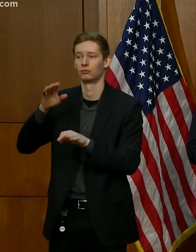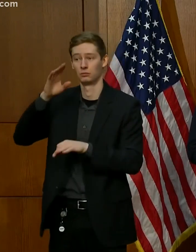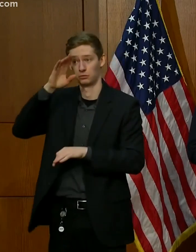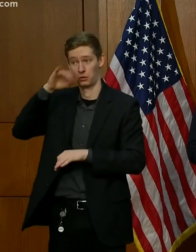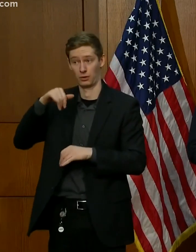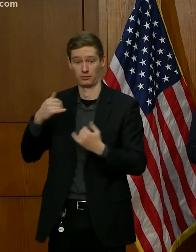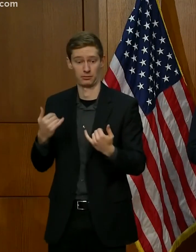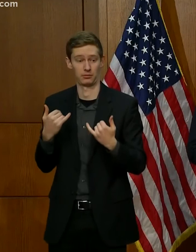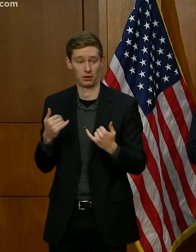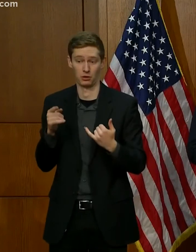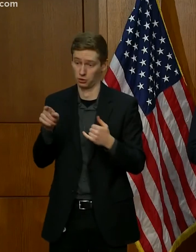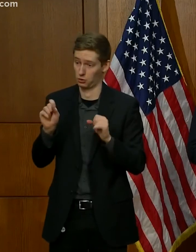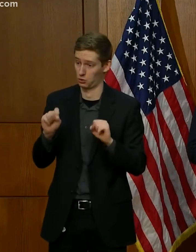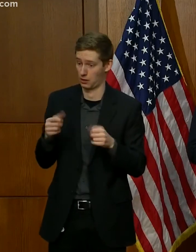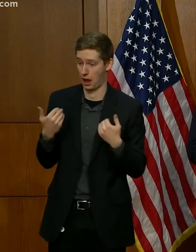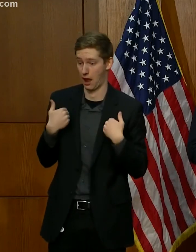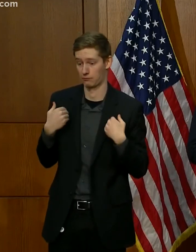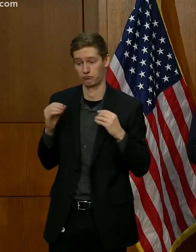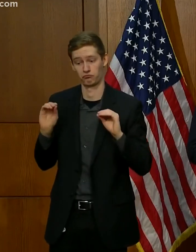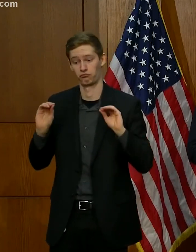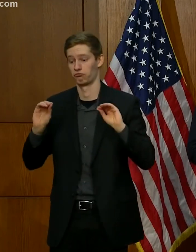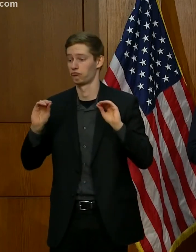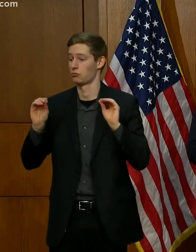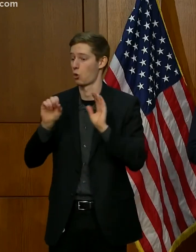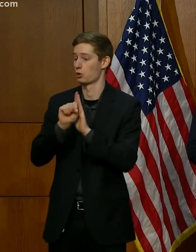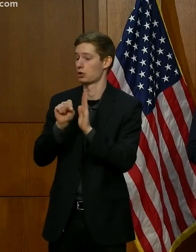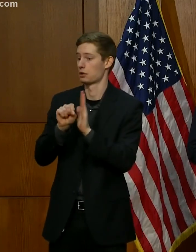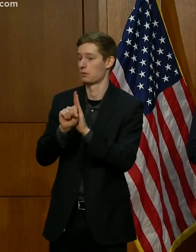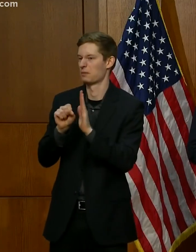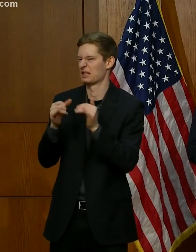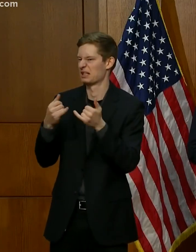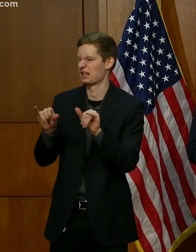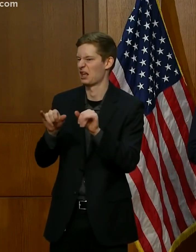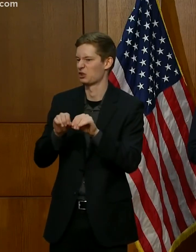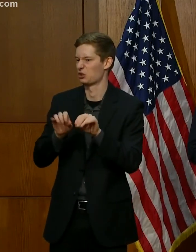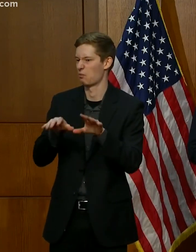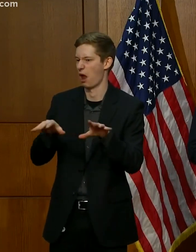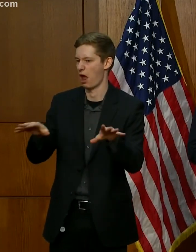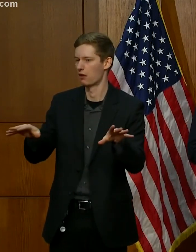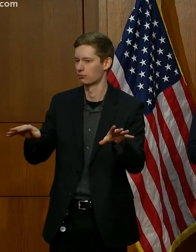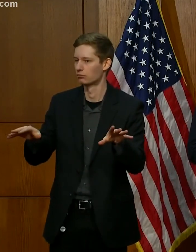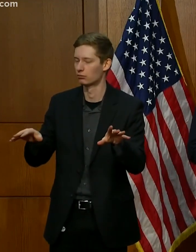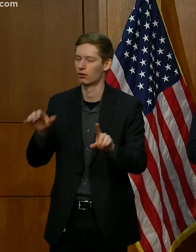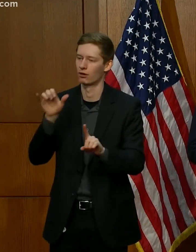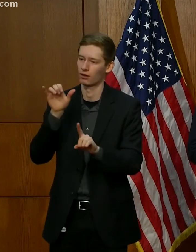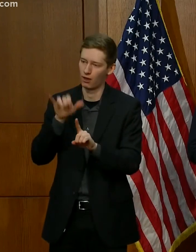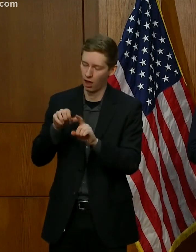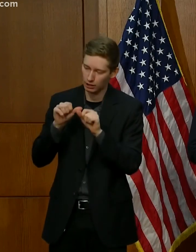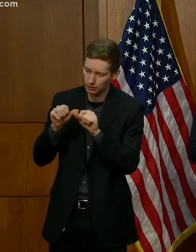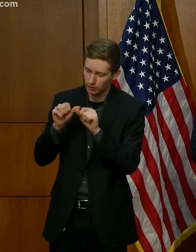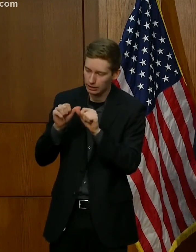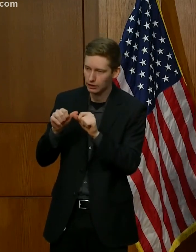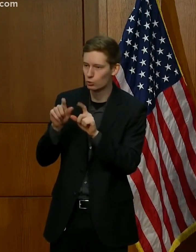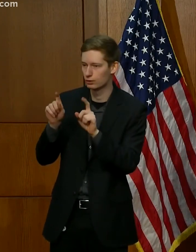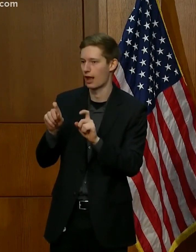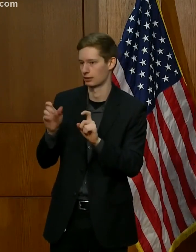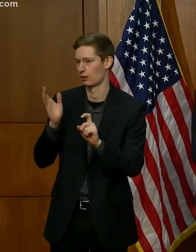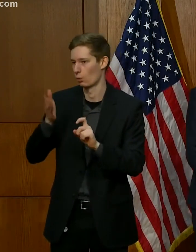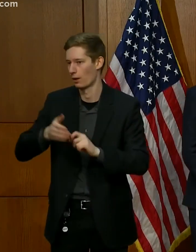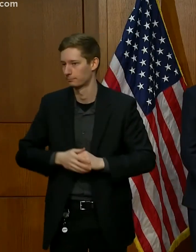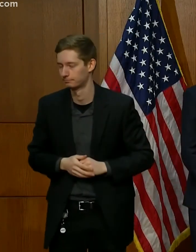now, you can have no symptoms, you can be asymptomatic. And so we'll continue that testing. I will